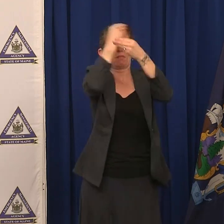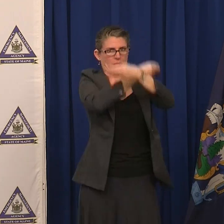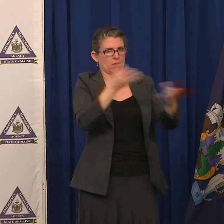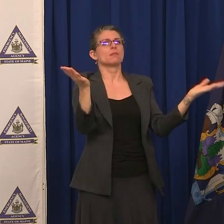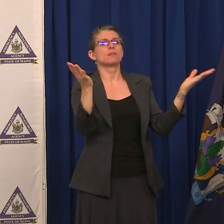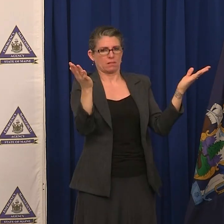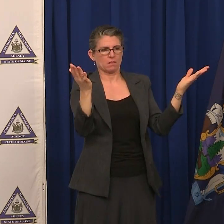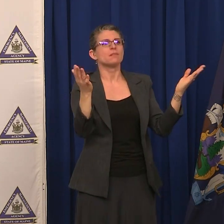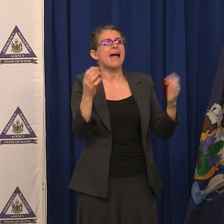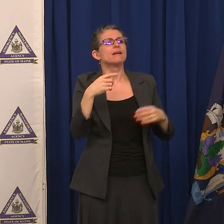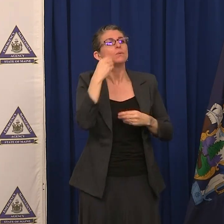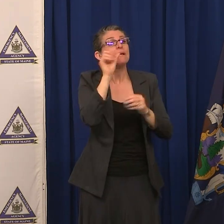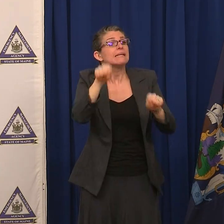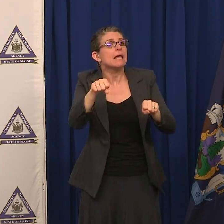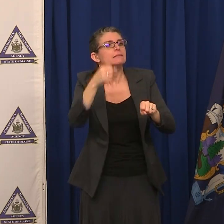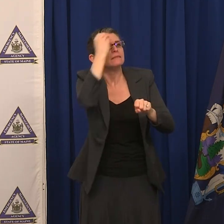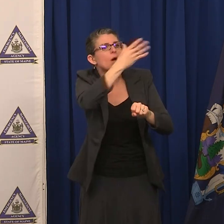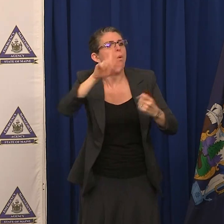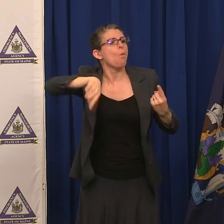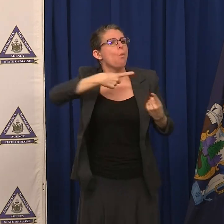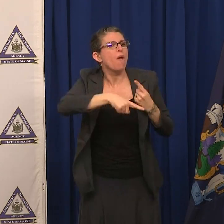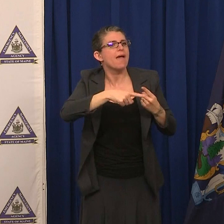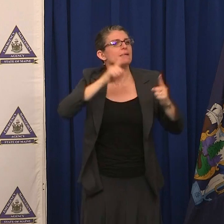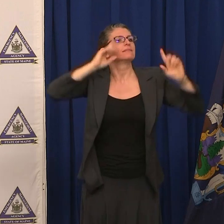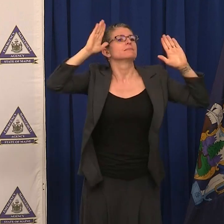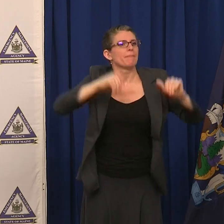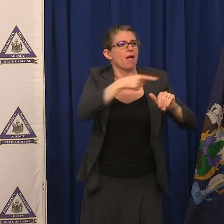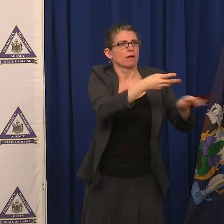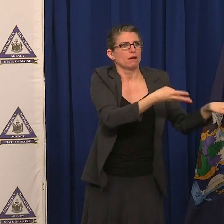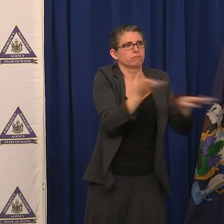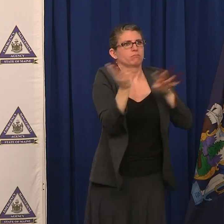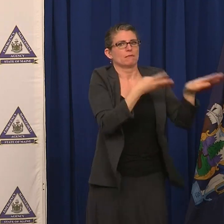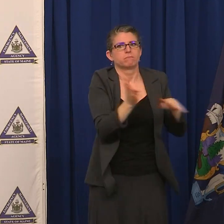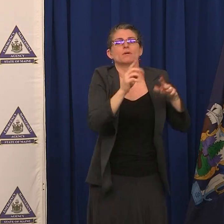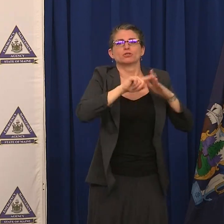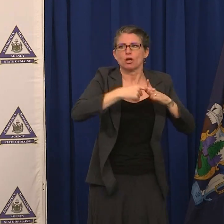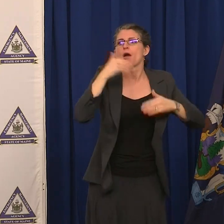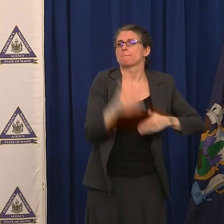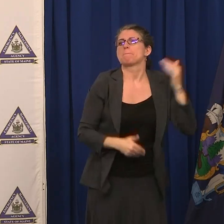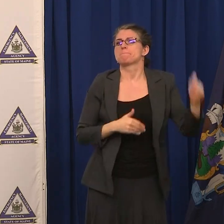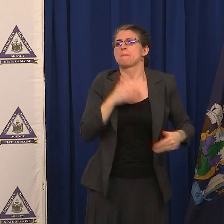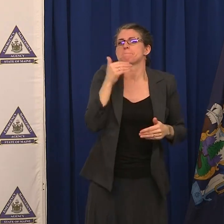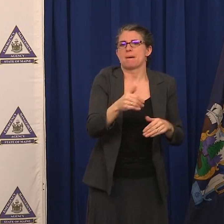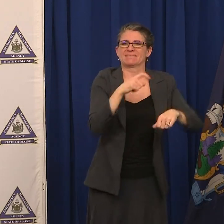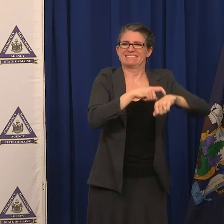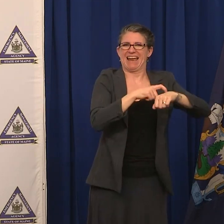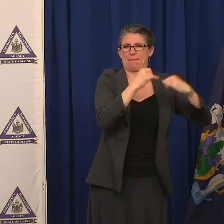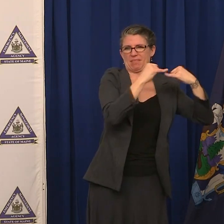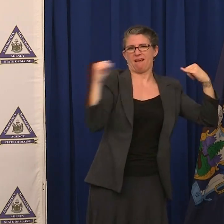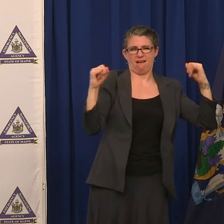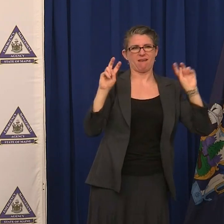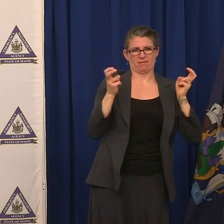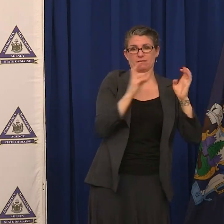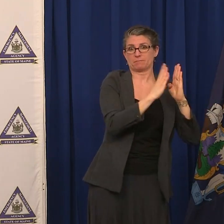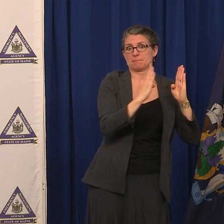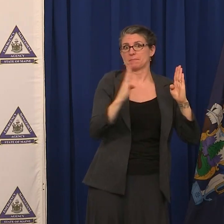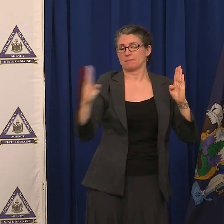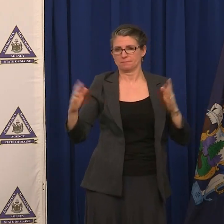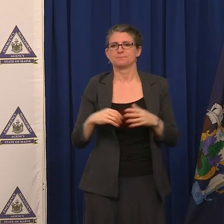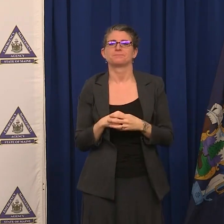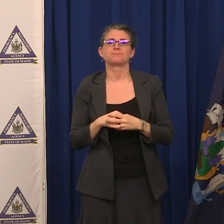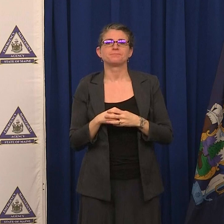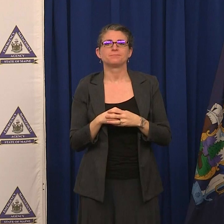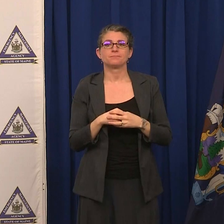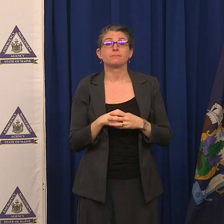Don's second question is whether this increase of cases that we've seen in recent days, to what might